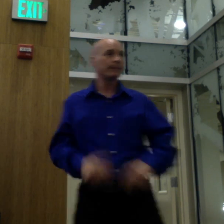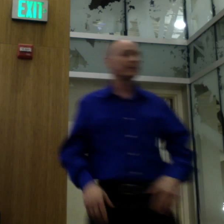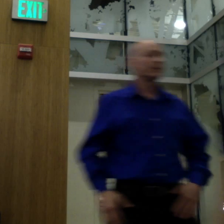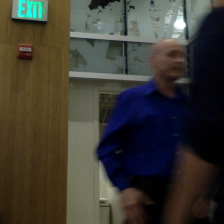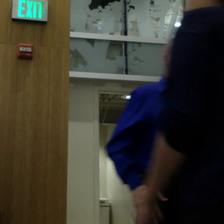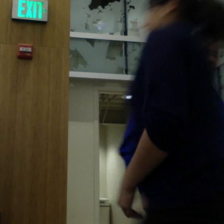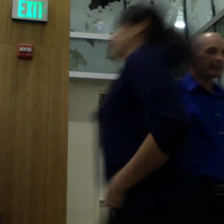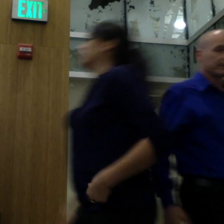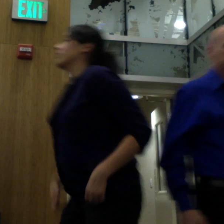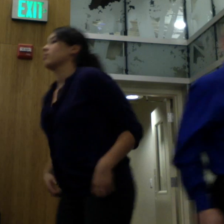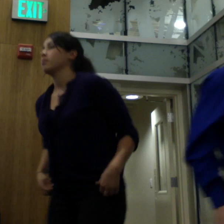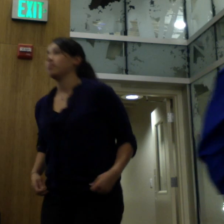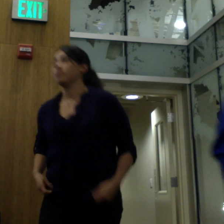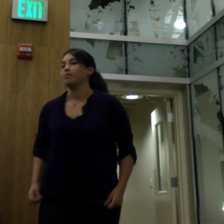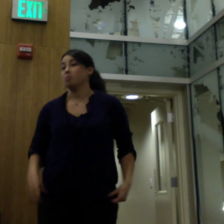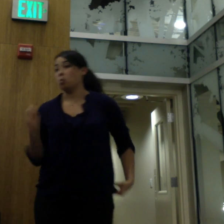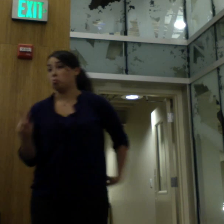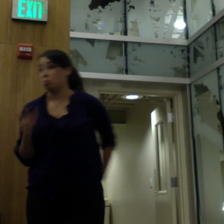Okay.